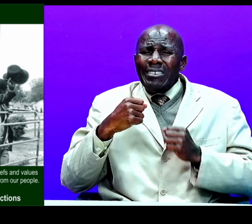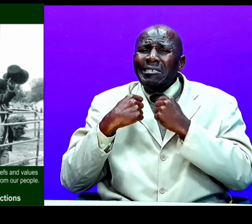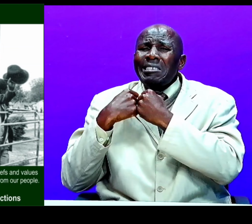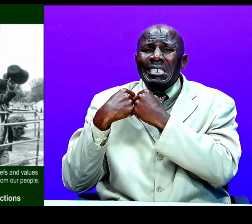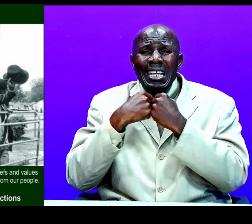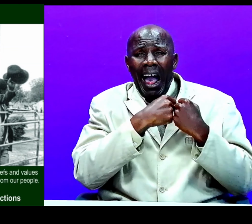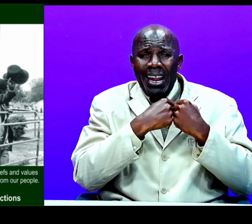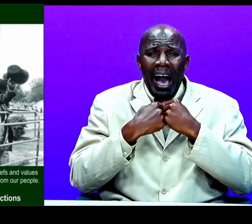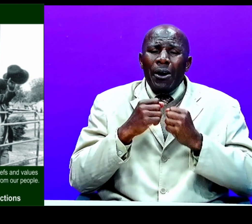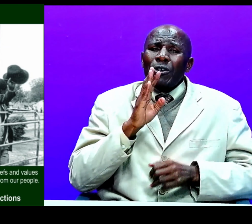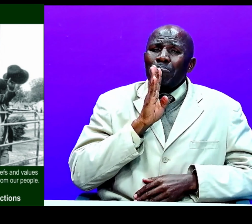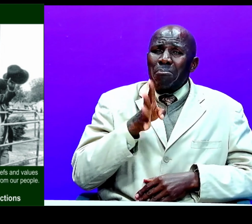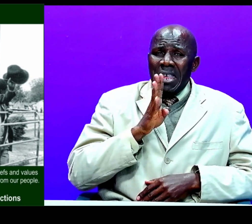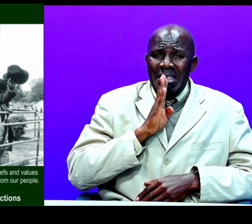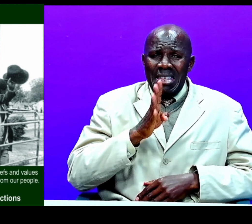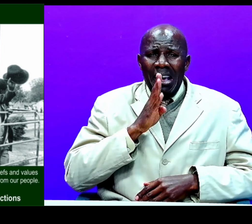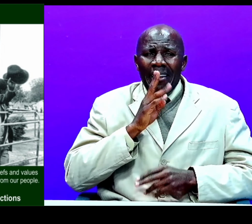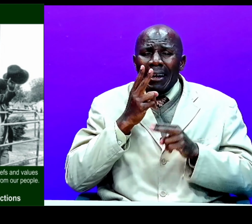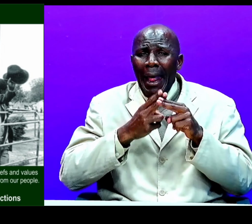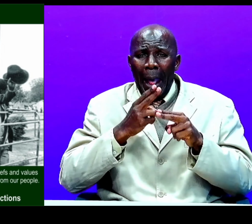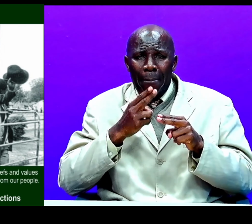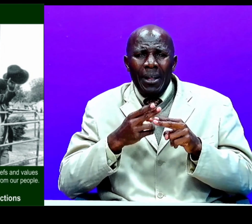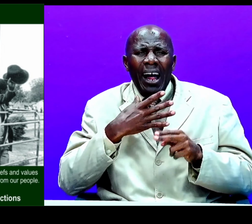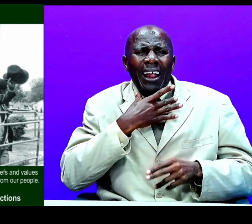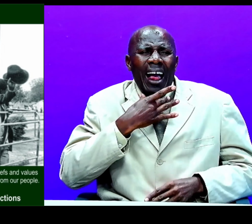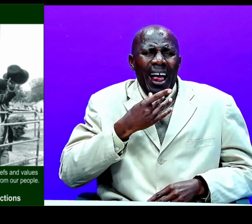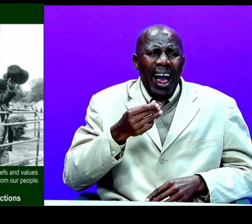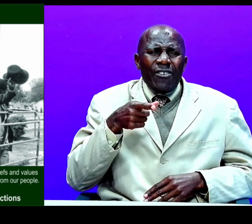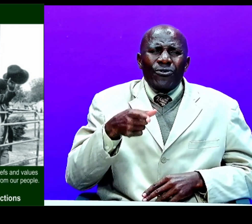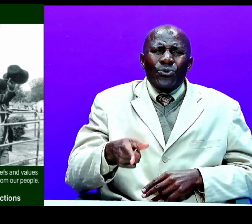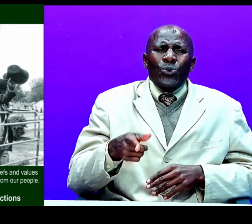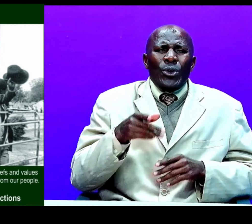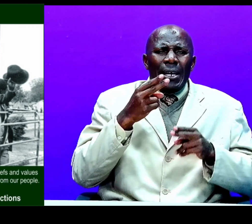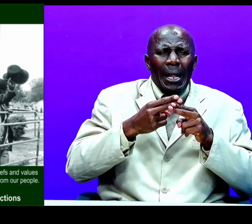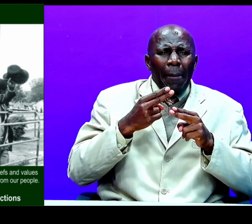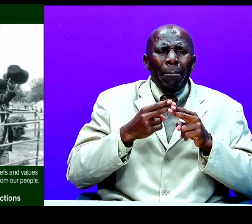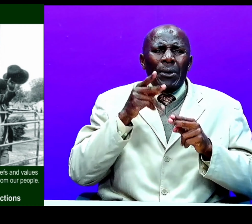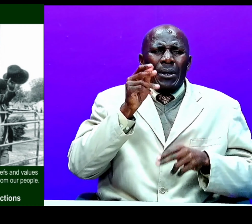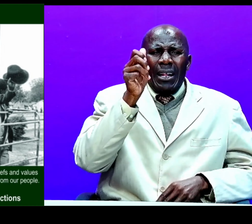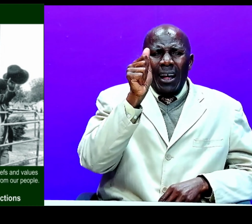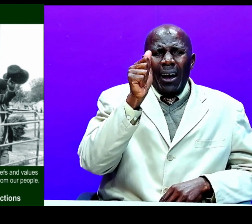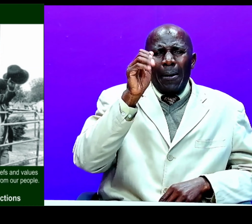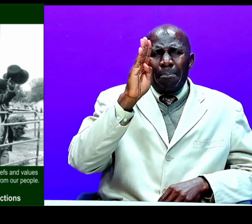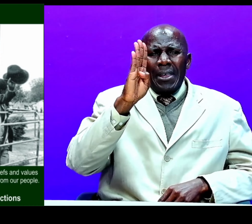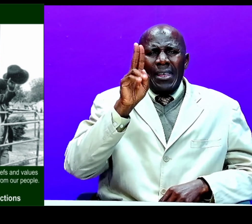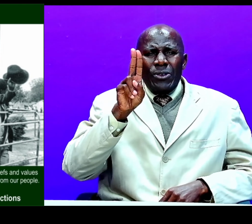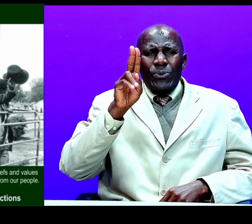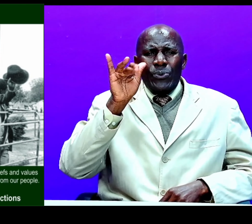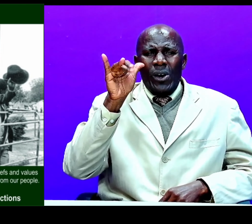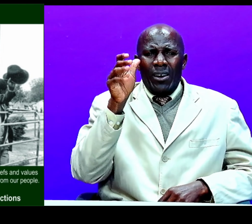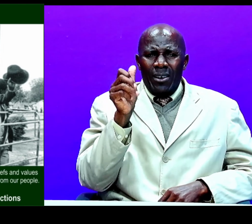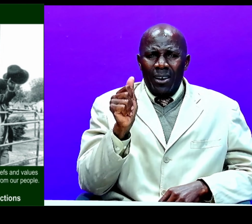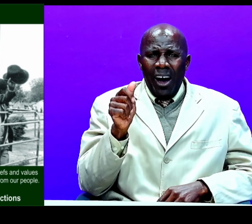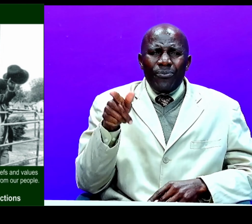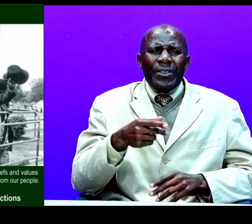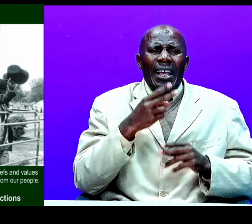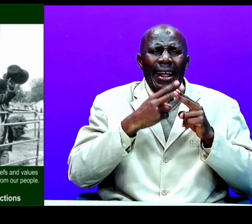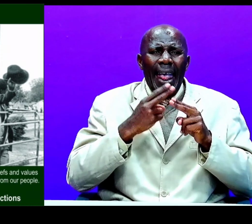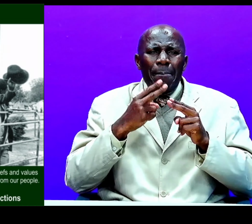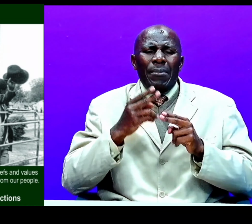Names like Abuya Abuya, Onyango Midika, Mwashengu wa